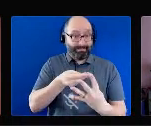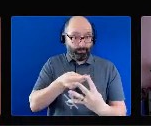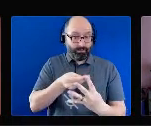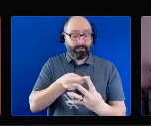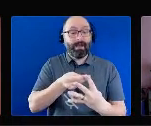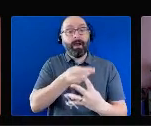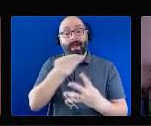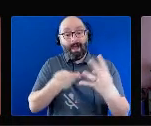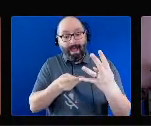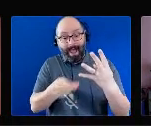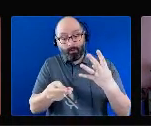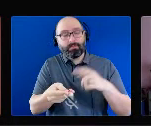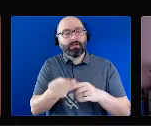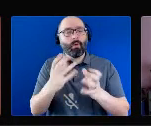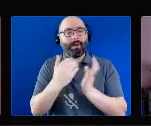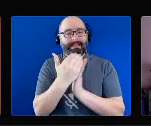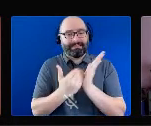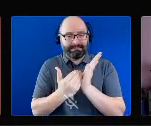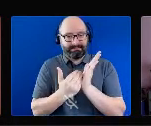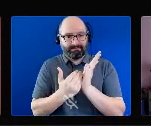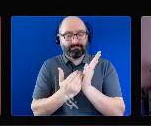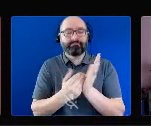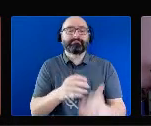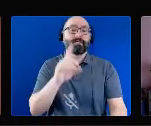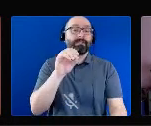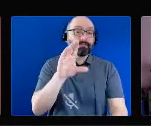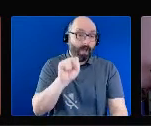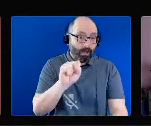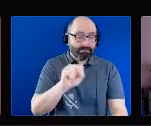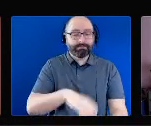like a list. Docs, Google.